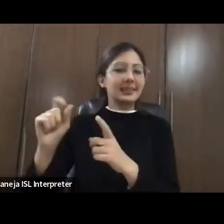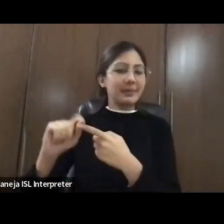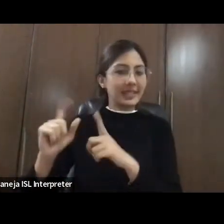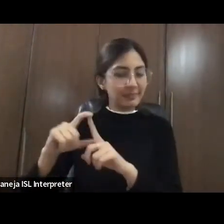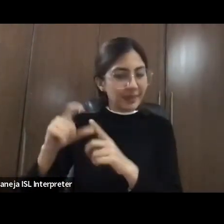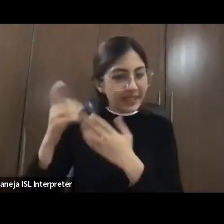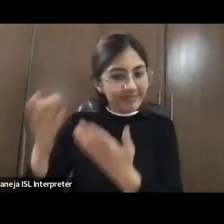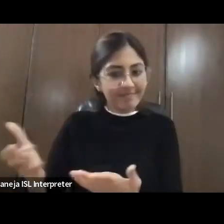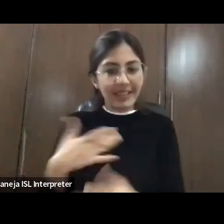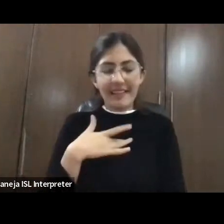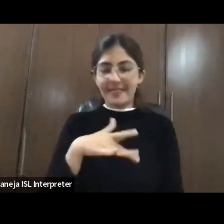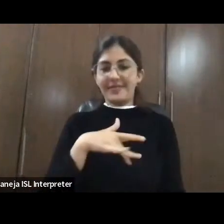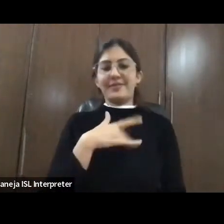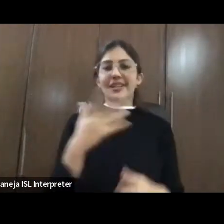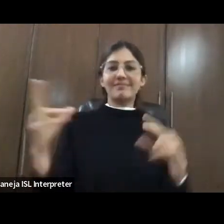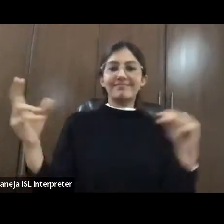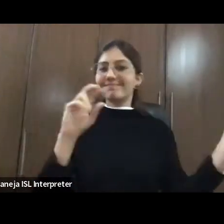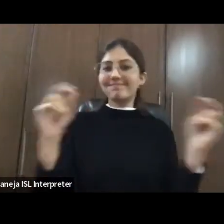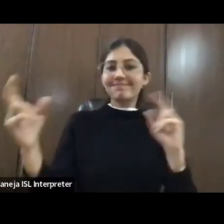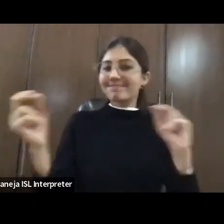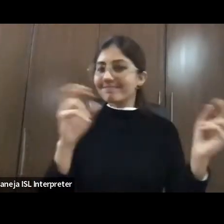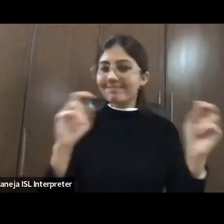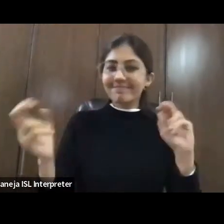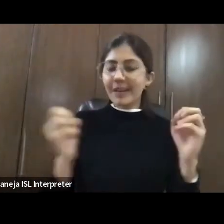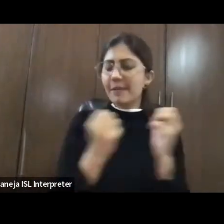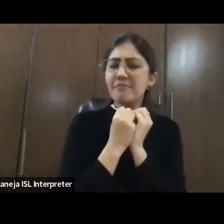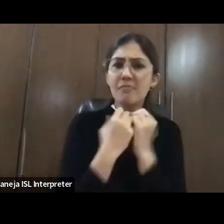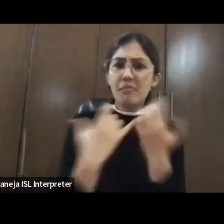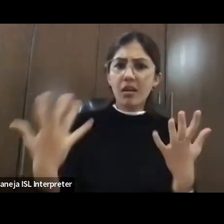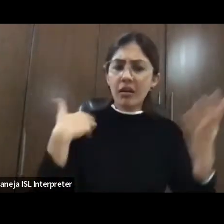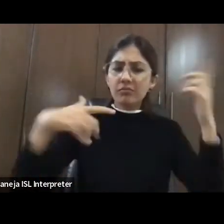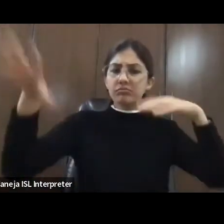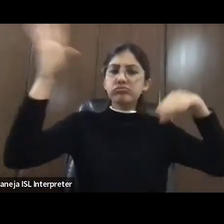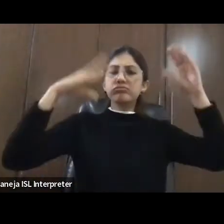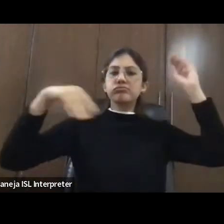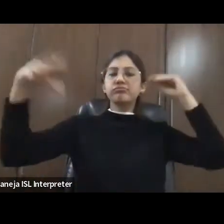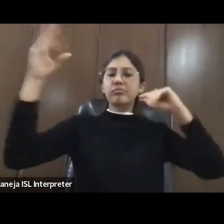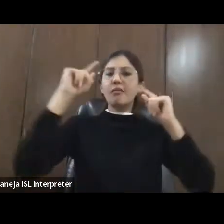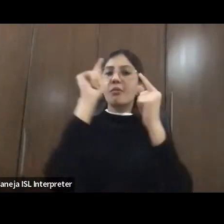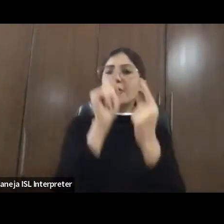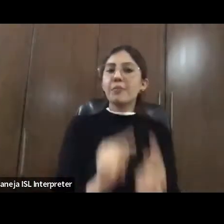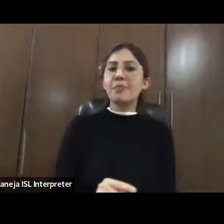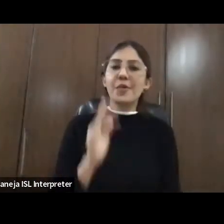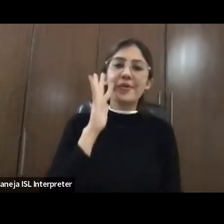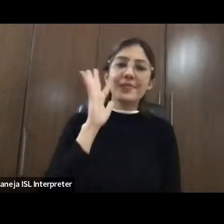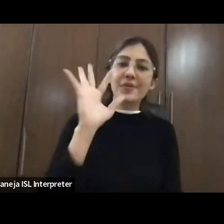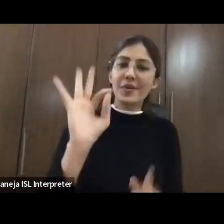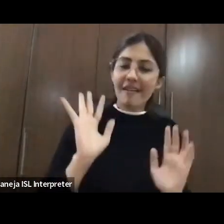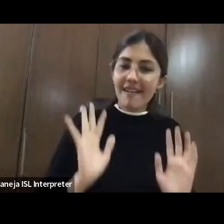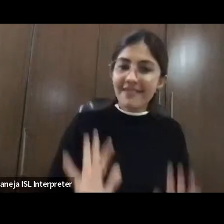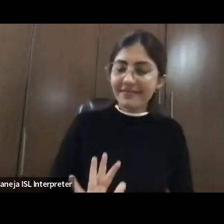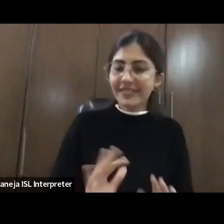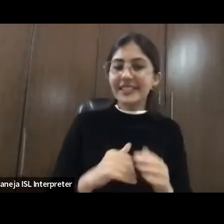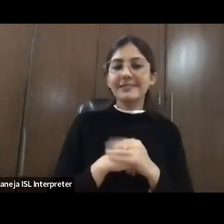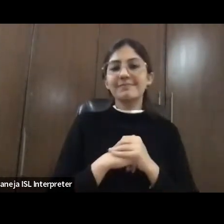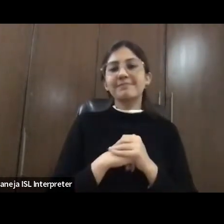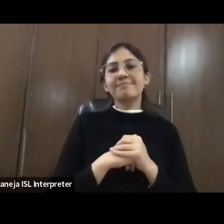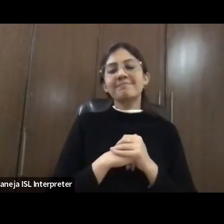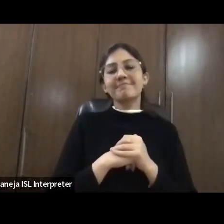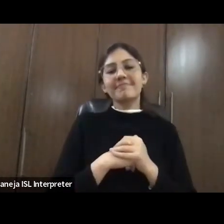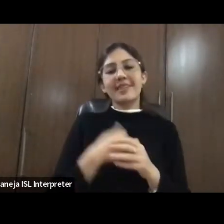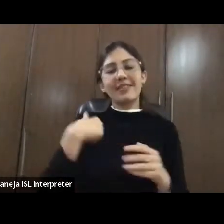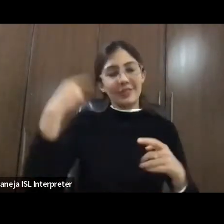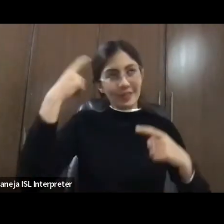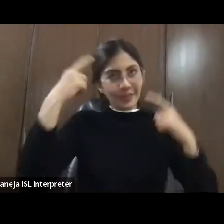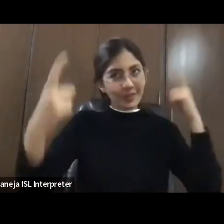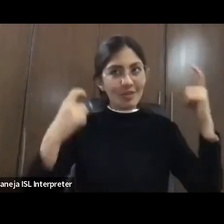thought it's so many learning points, so many points one takes home from this. And a thought that